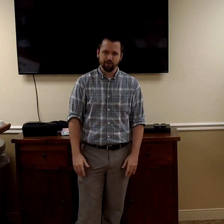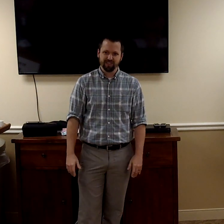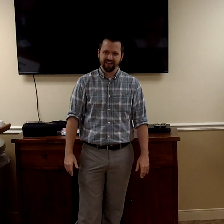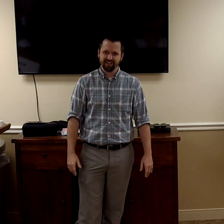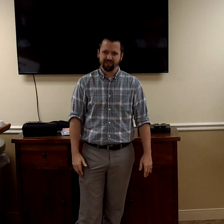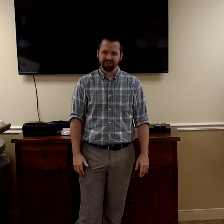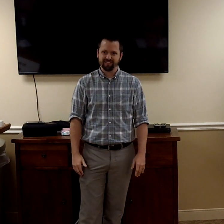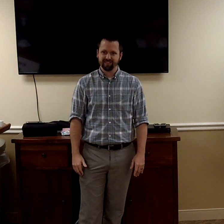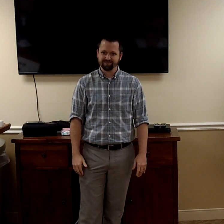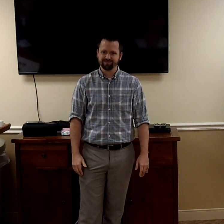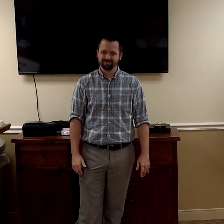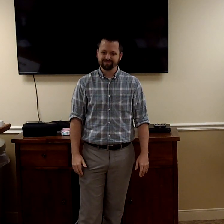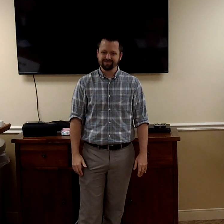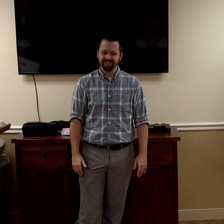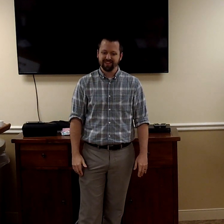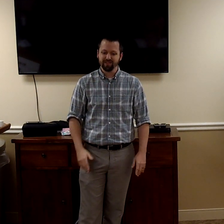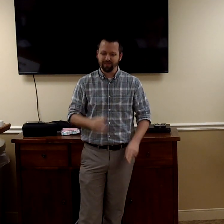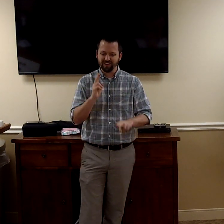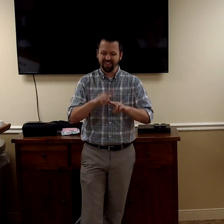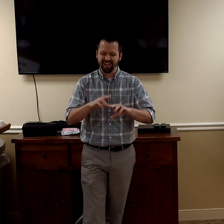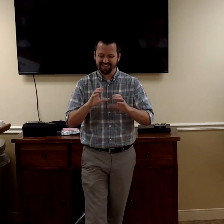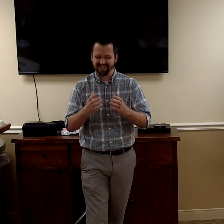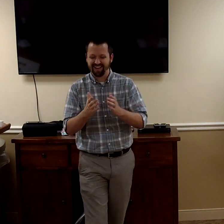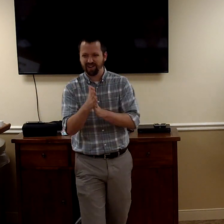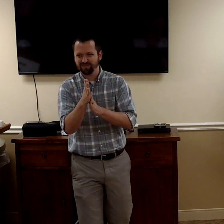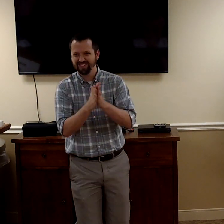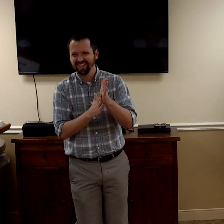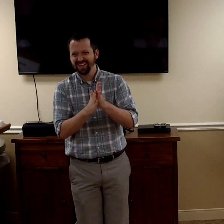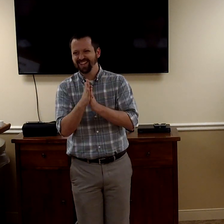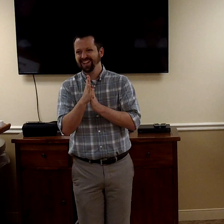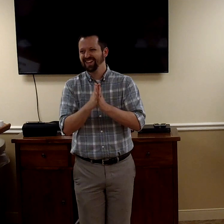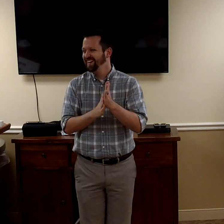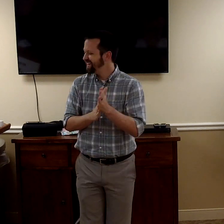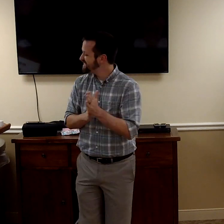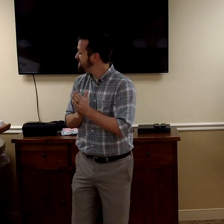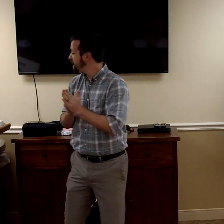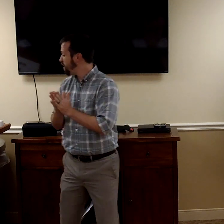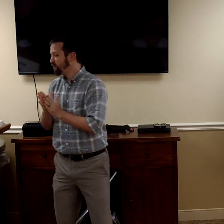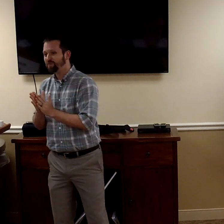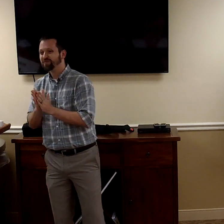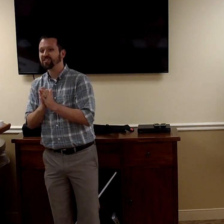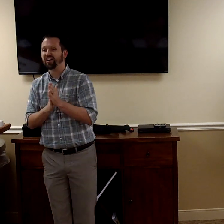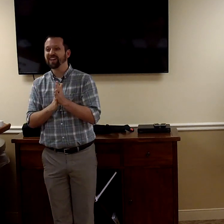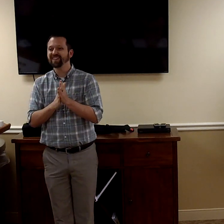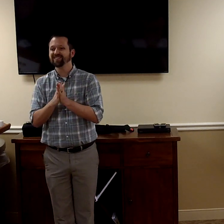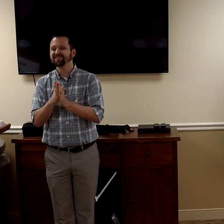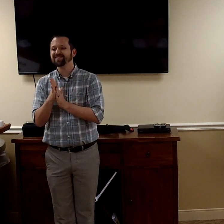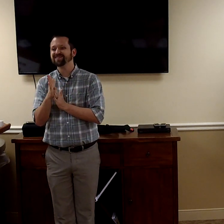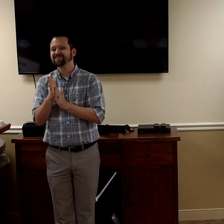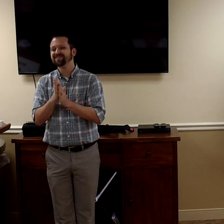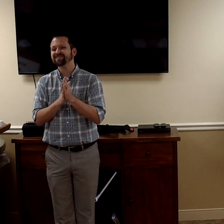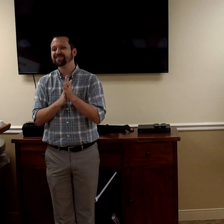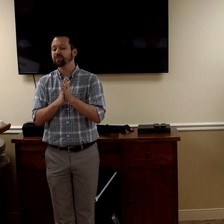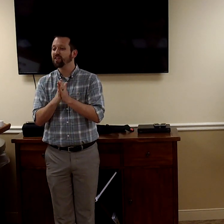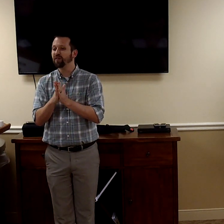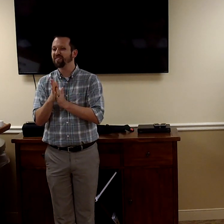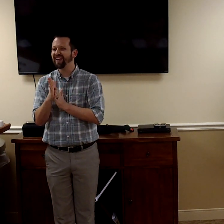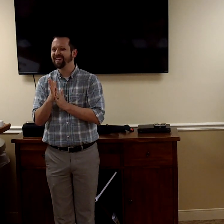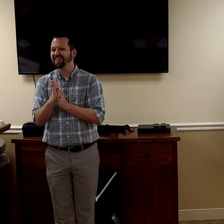with that. It was a fun class. So I'm sorry. Huh? I'm sorry. What was that? I